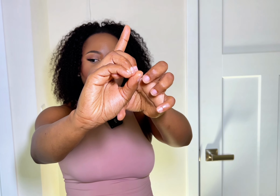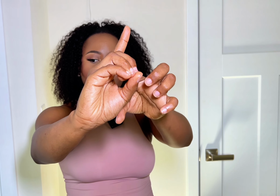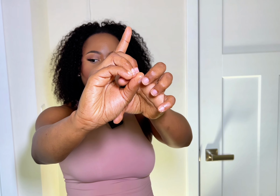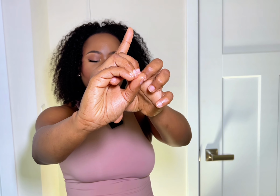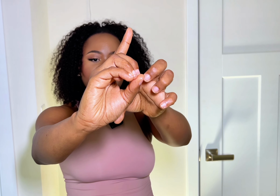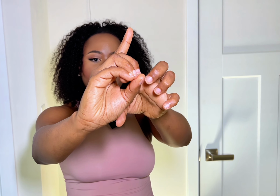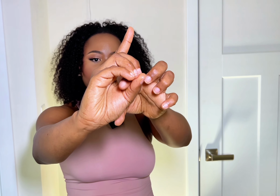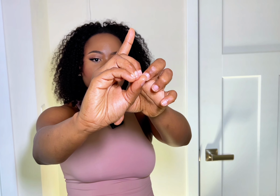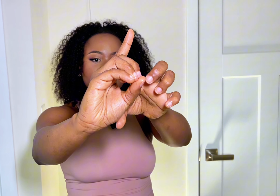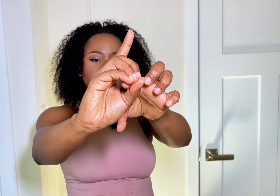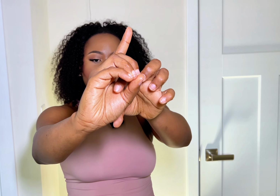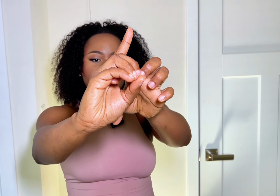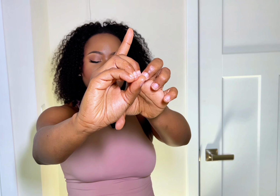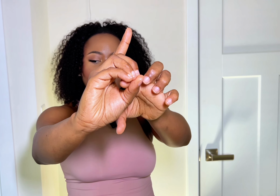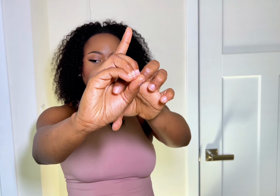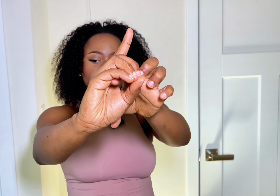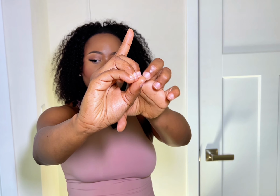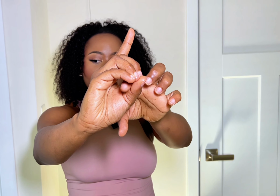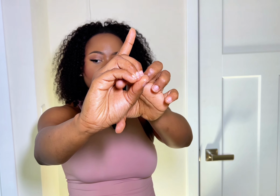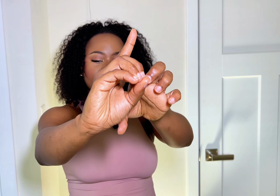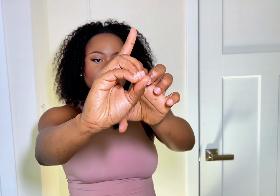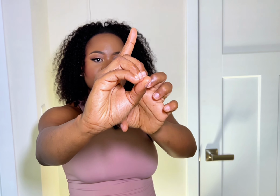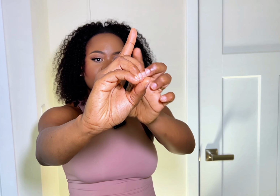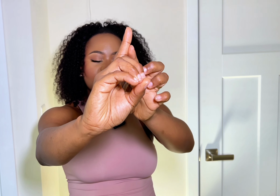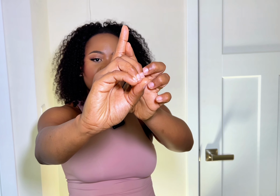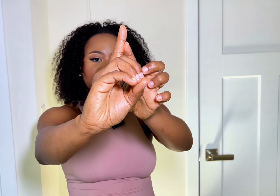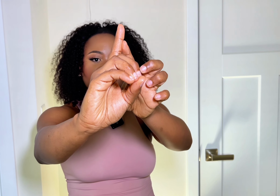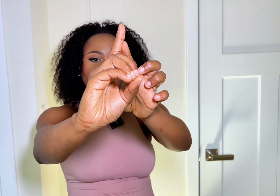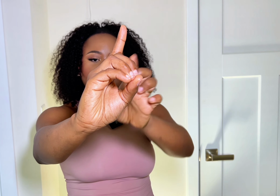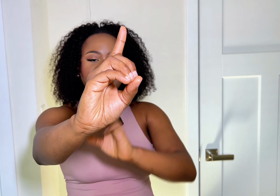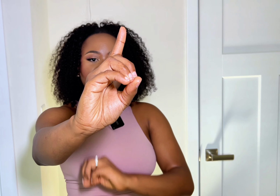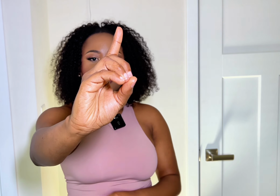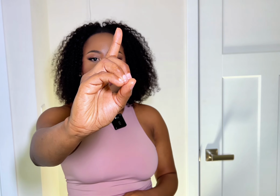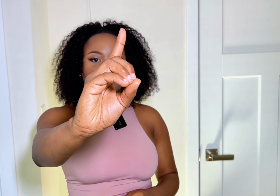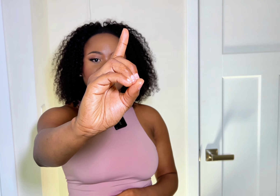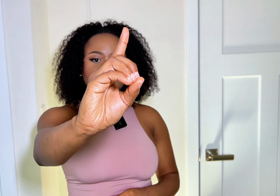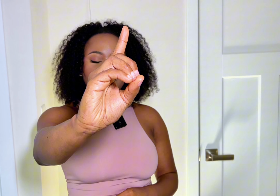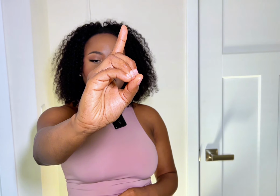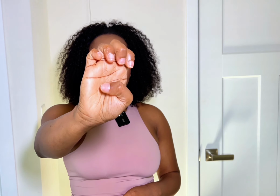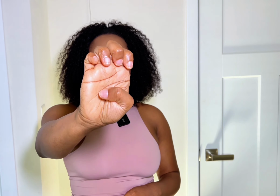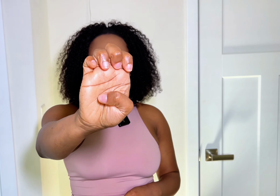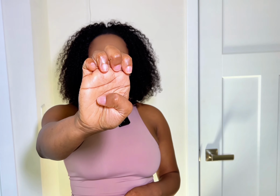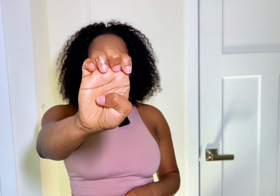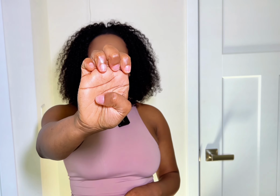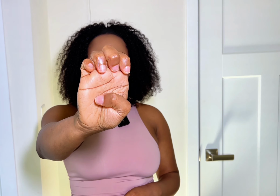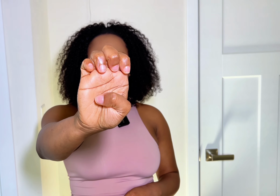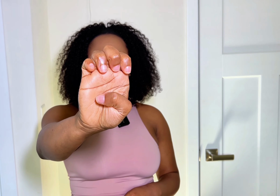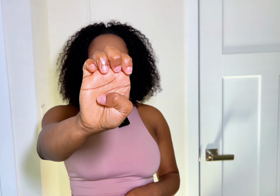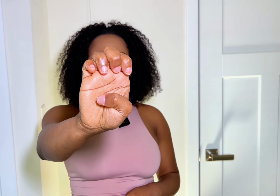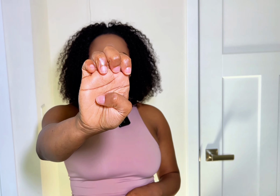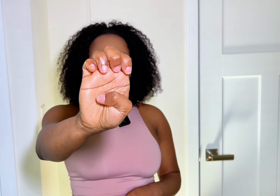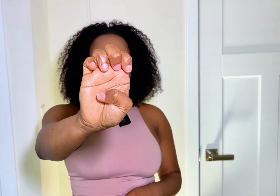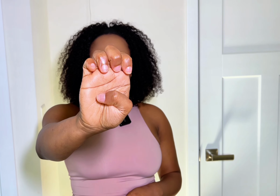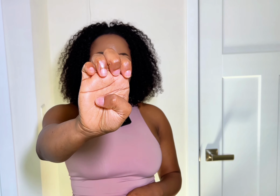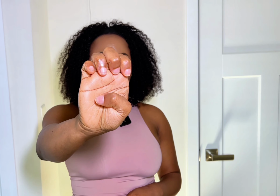all your fingers like in the circle like this and you have your index finger like this. E,